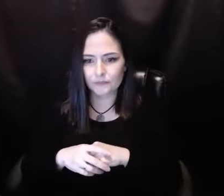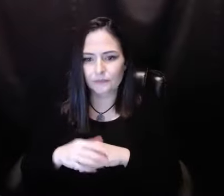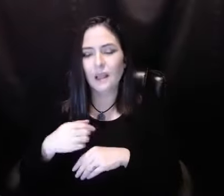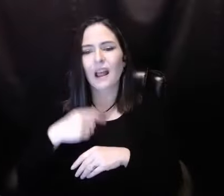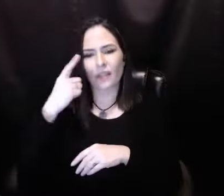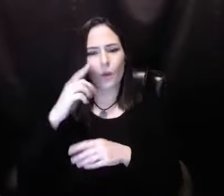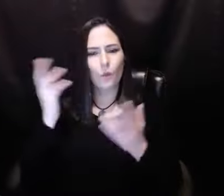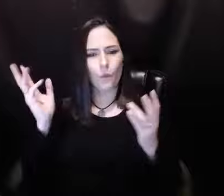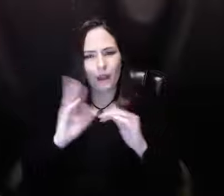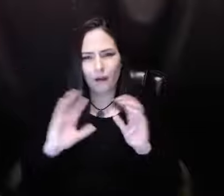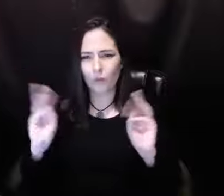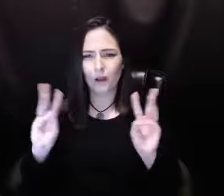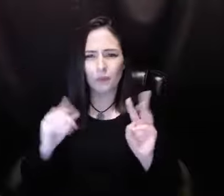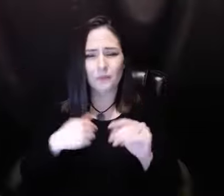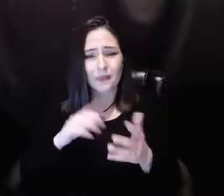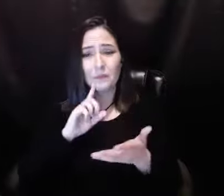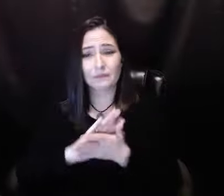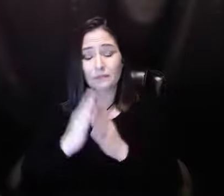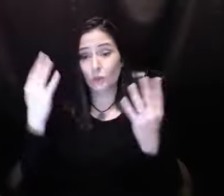and I thought, wow, I'm going crazy.